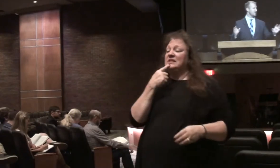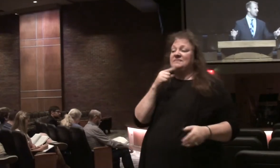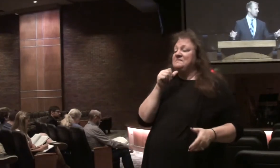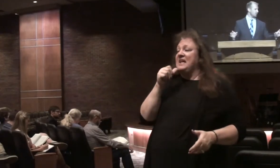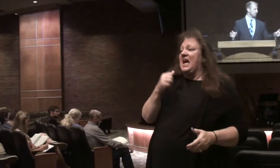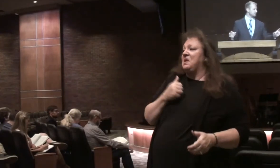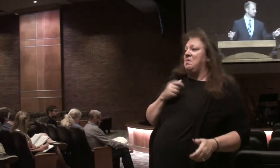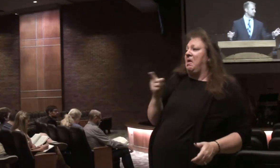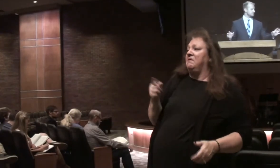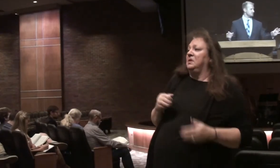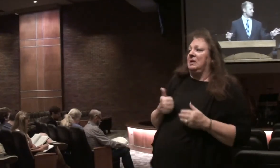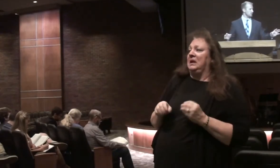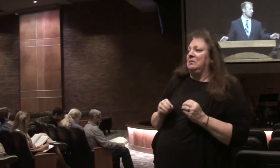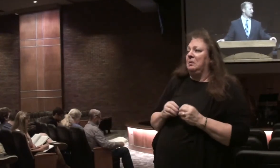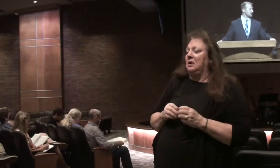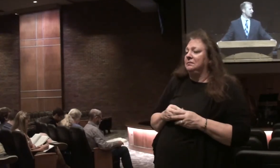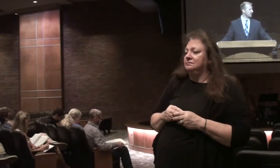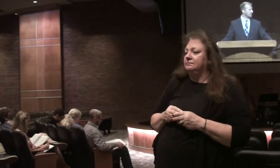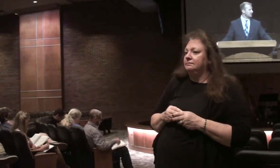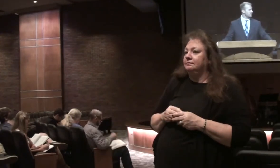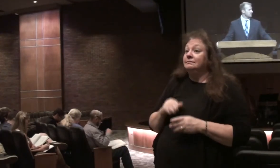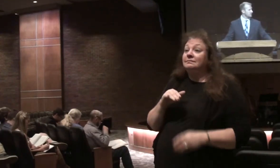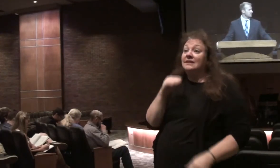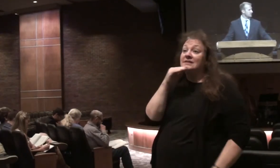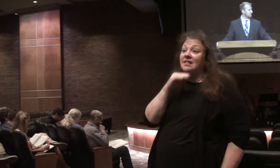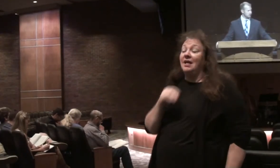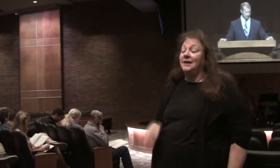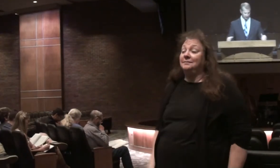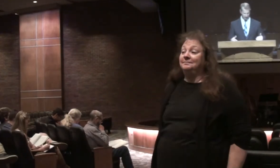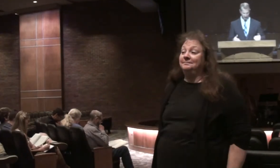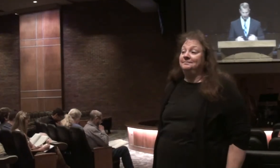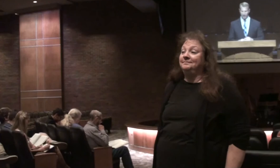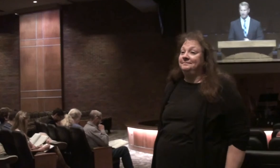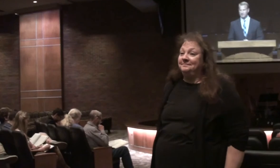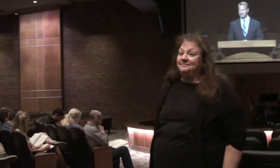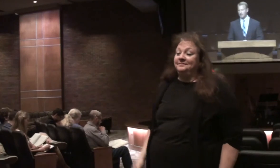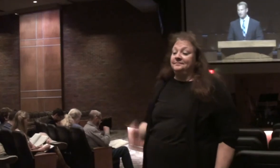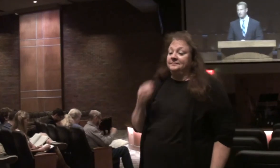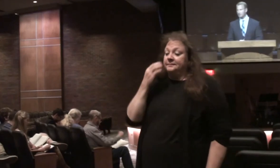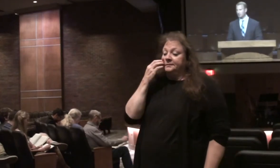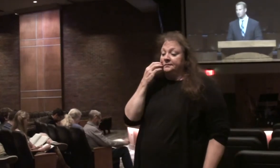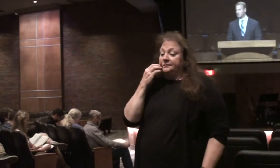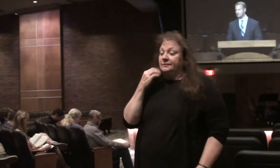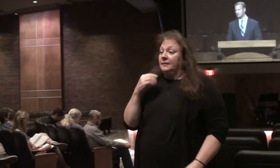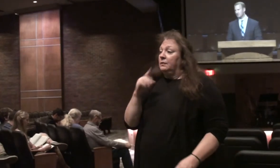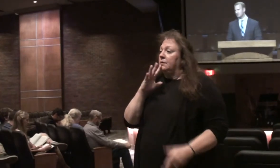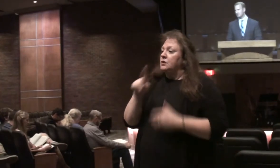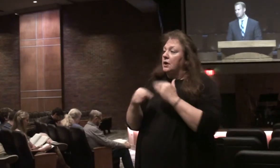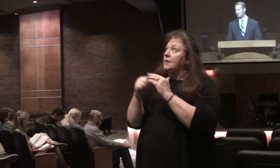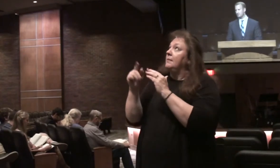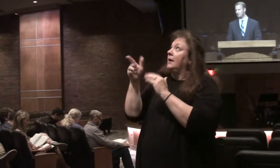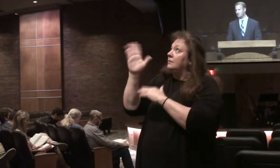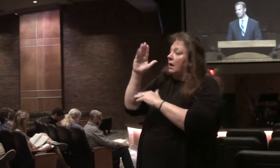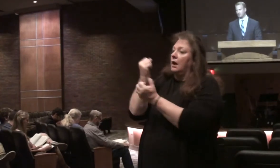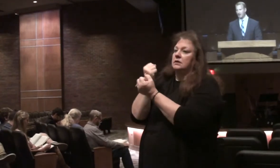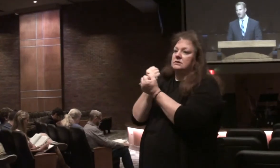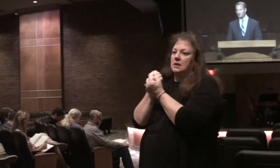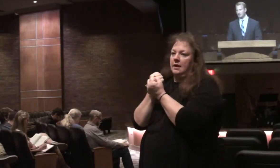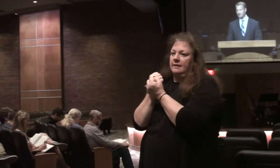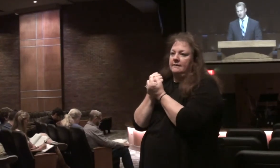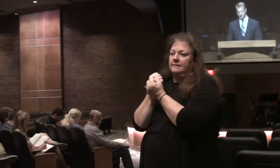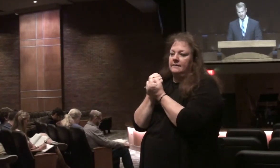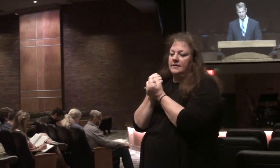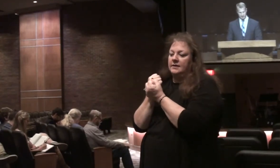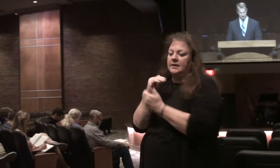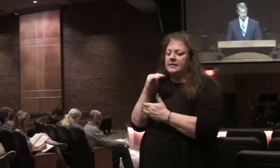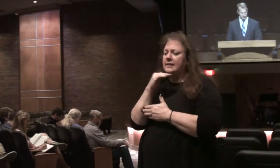love them anymore. Well, that's a lie. And we're talking about this type of biblical Christian love. The lie